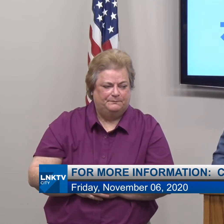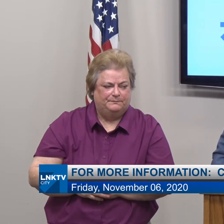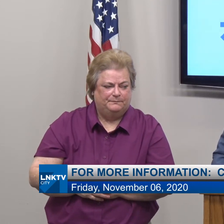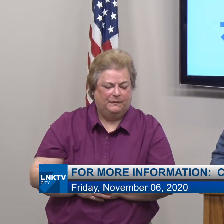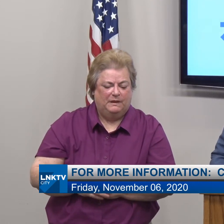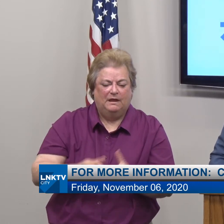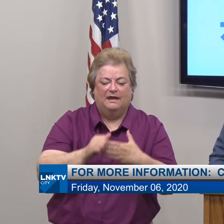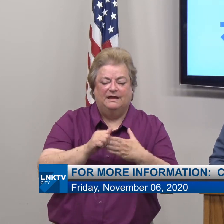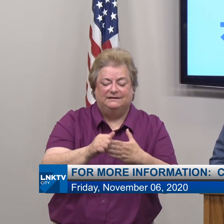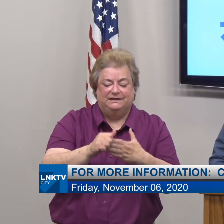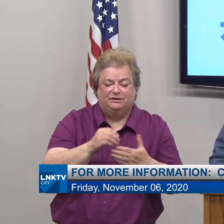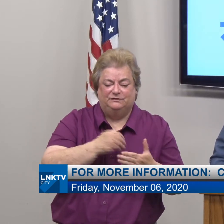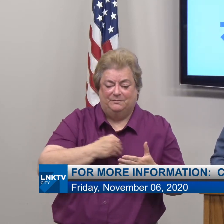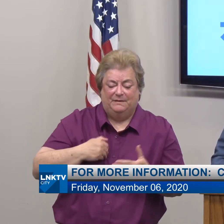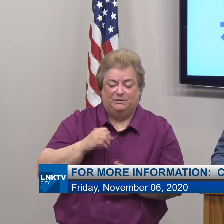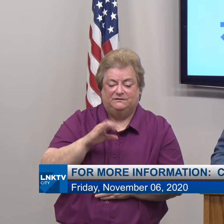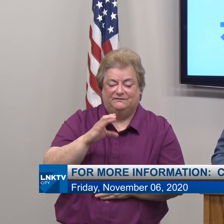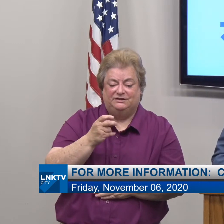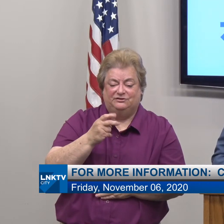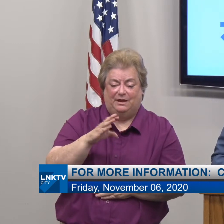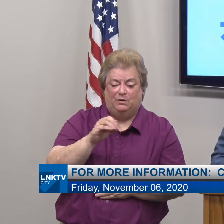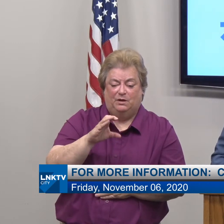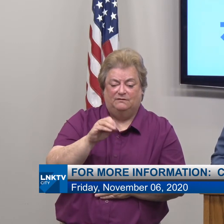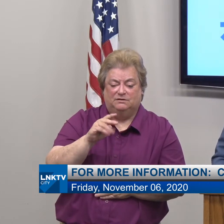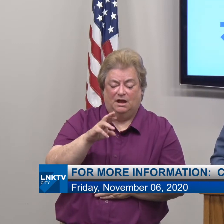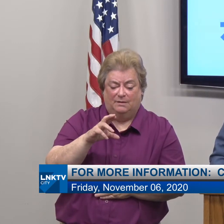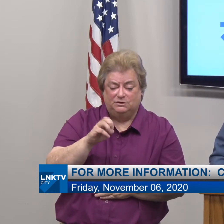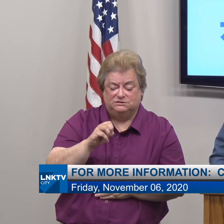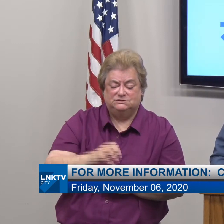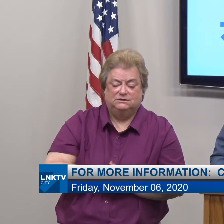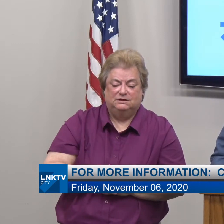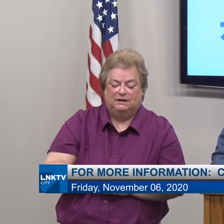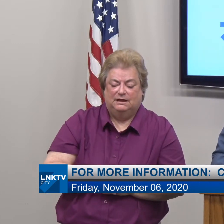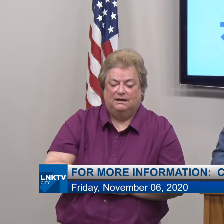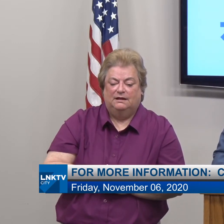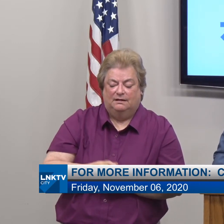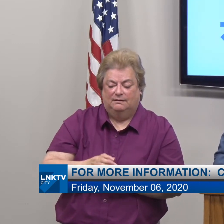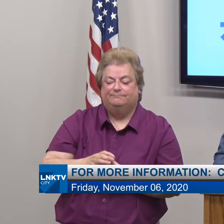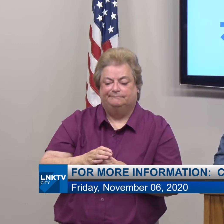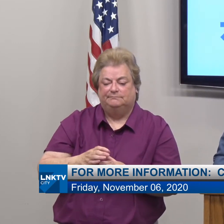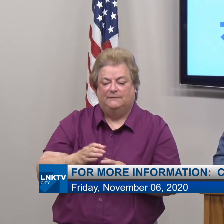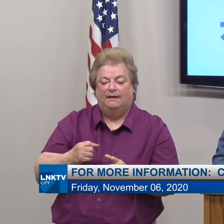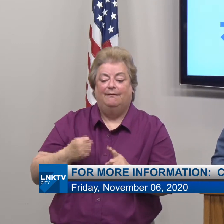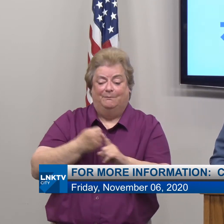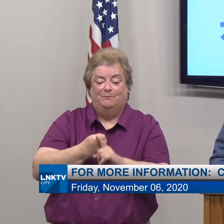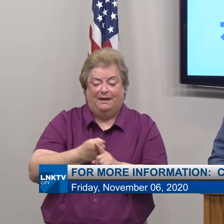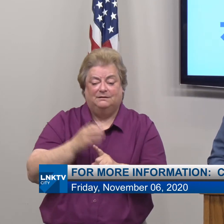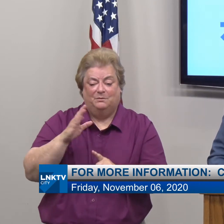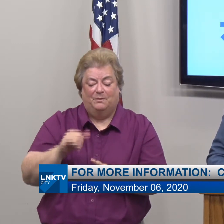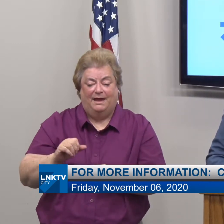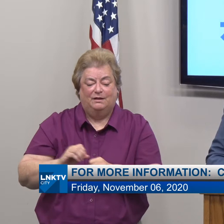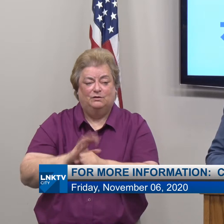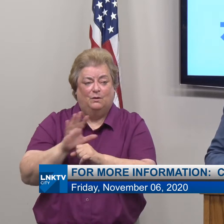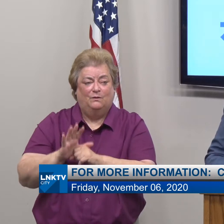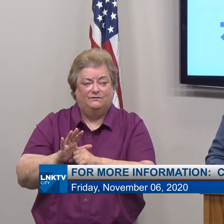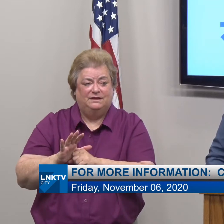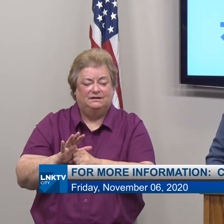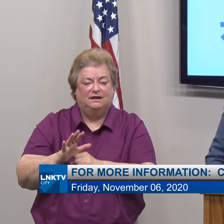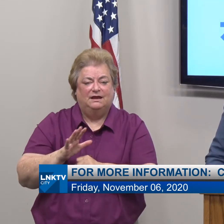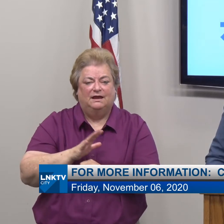The leaders and members of the Lincoln Chamber of Commerce have obviously been very much impacted by COVID-19 and the